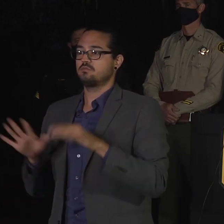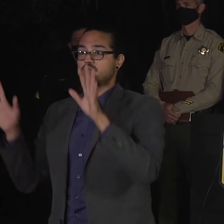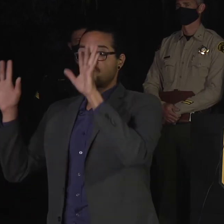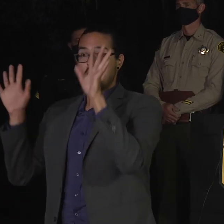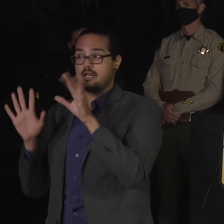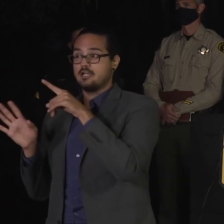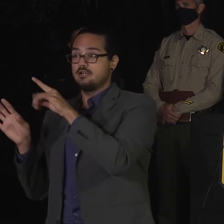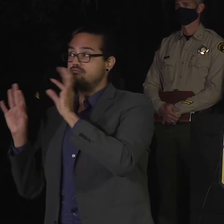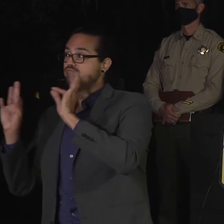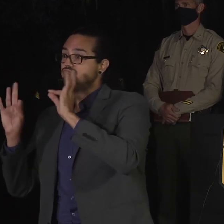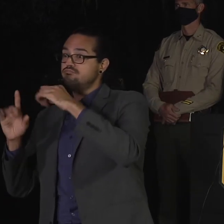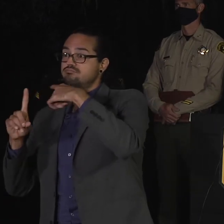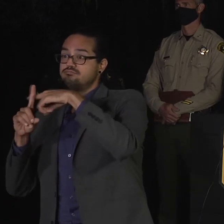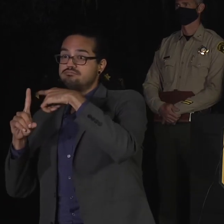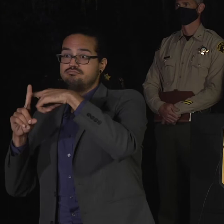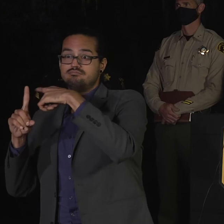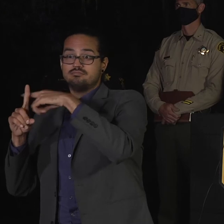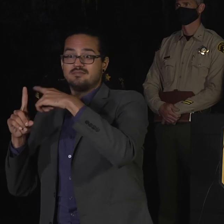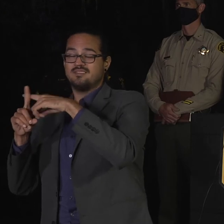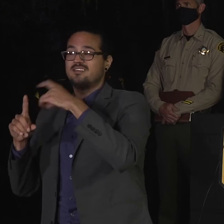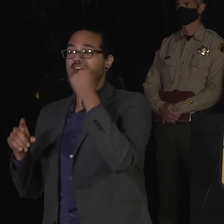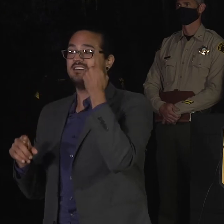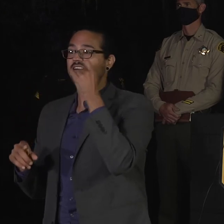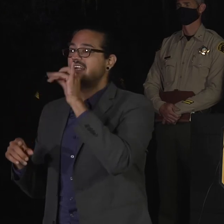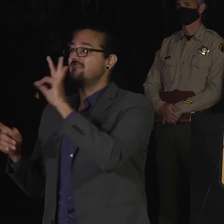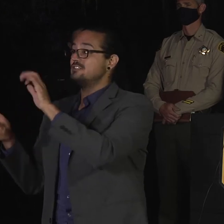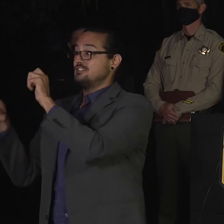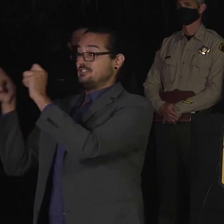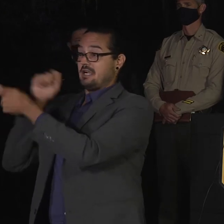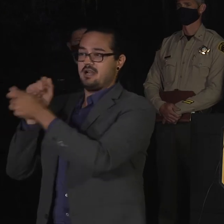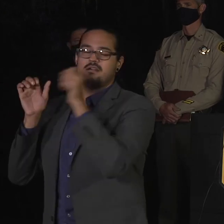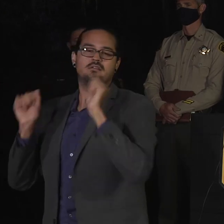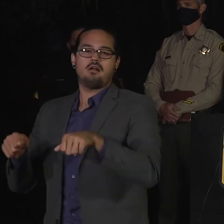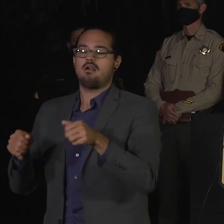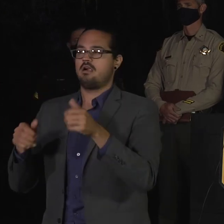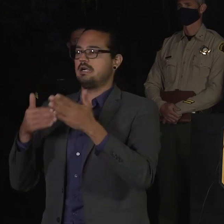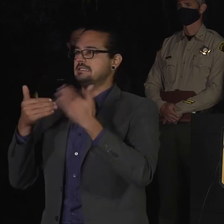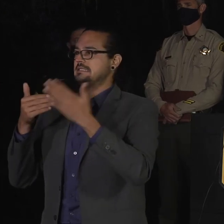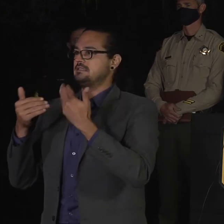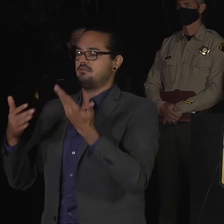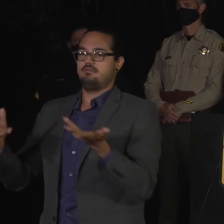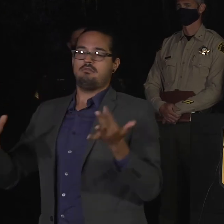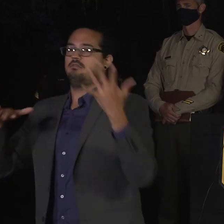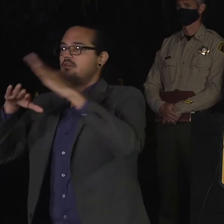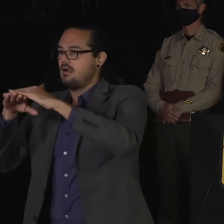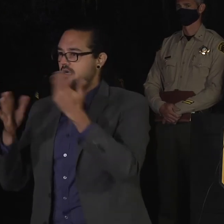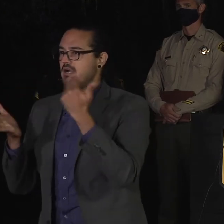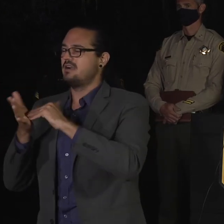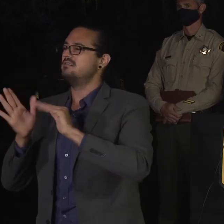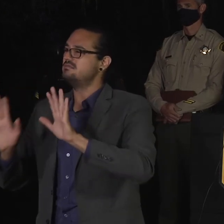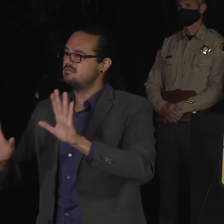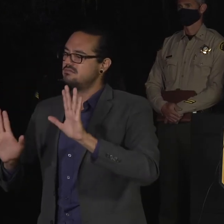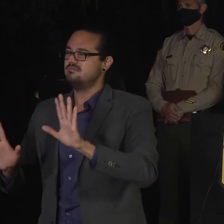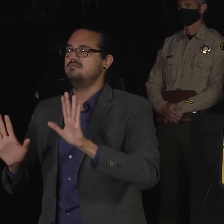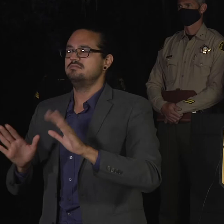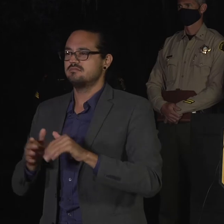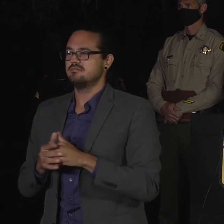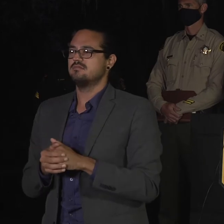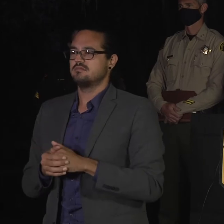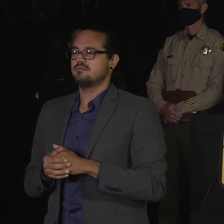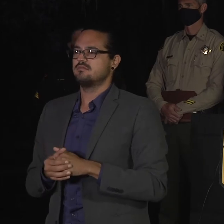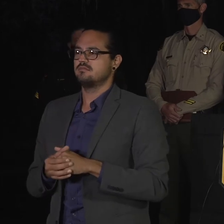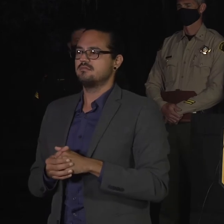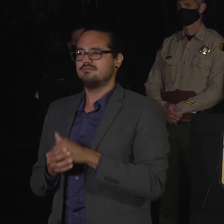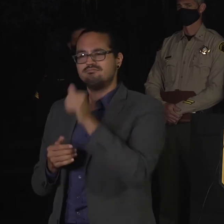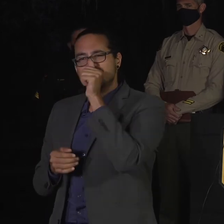change that environment. So please bear with us. Be safe out there. And I know our crews are working as hard as they possibly can to get control of this